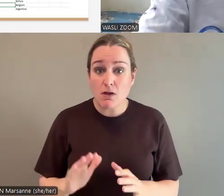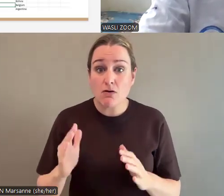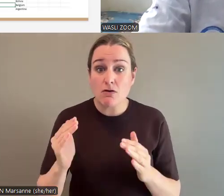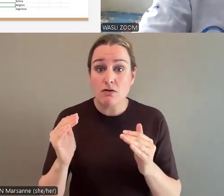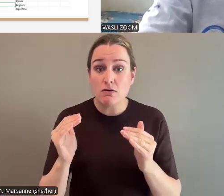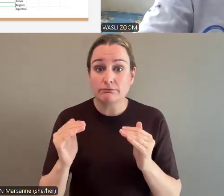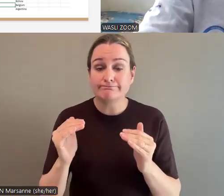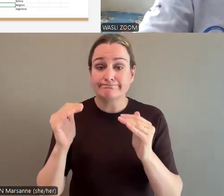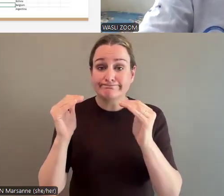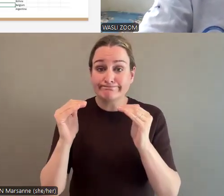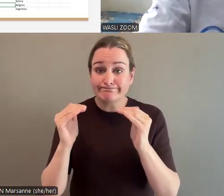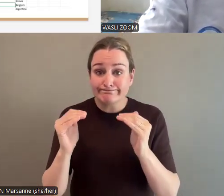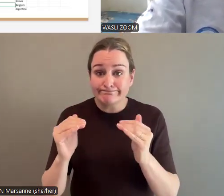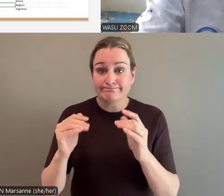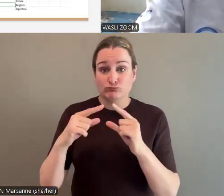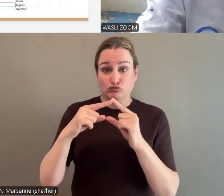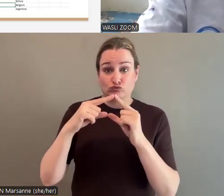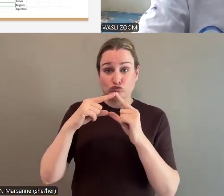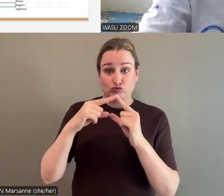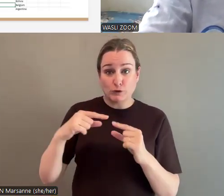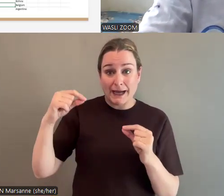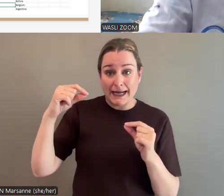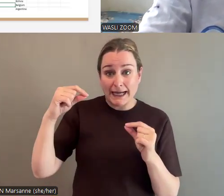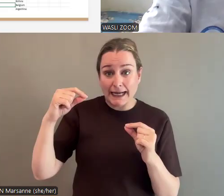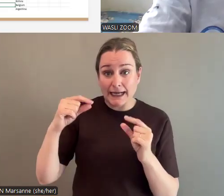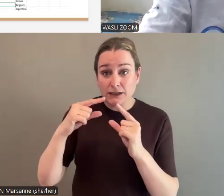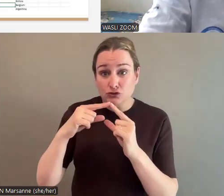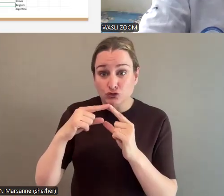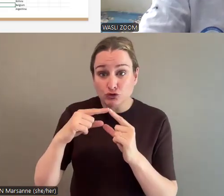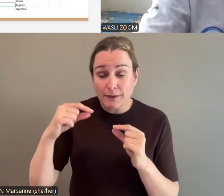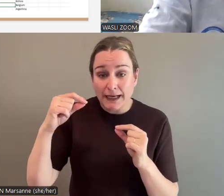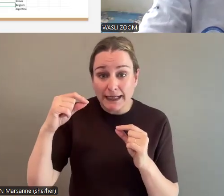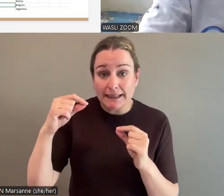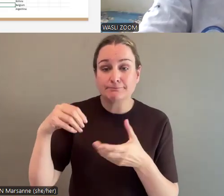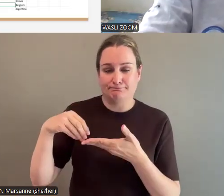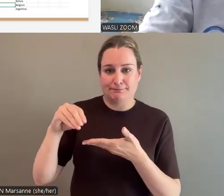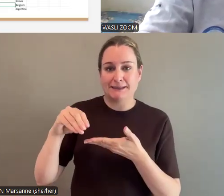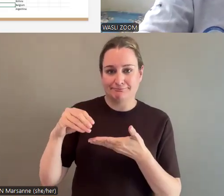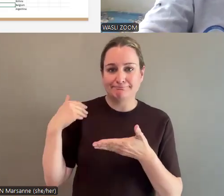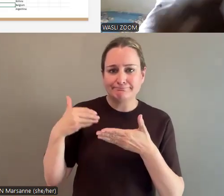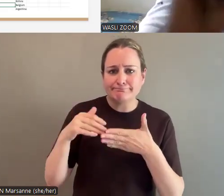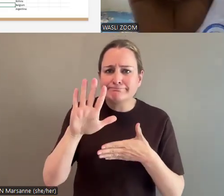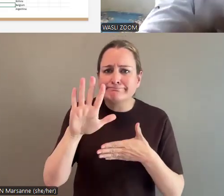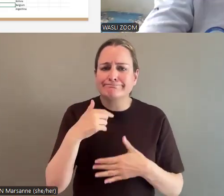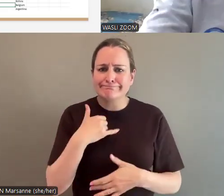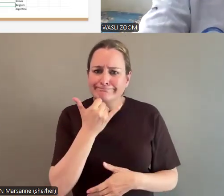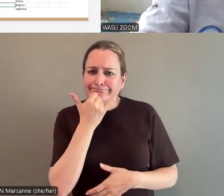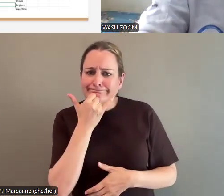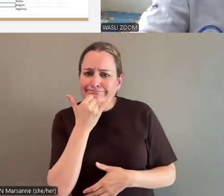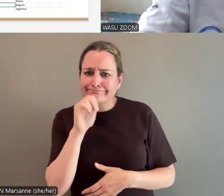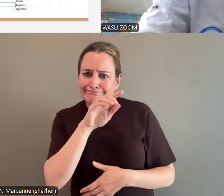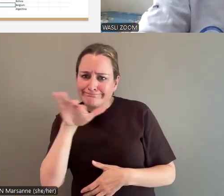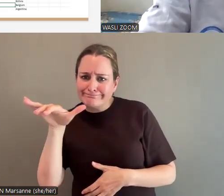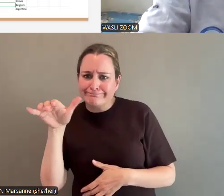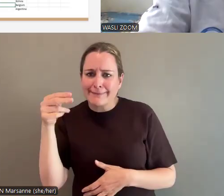Sorry, the next one is Japan Association of Sign Language Interpreters have paid their own. Sorry, there's a little mistake in the name